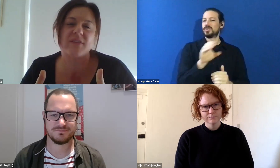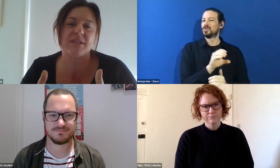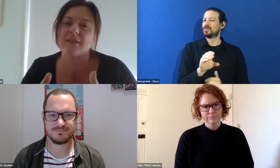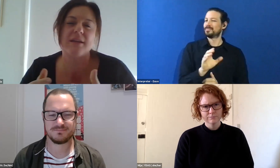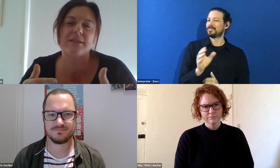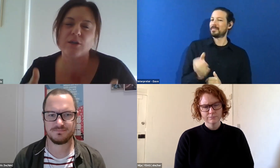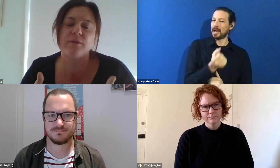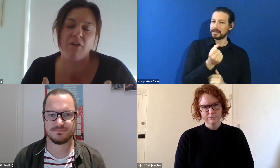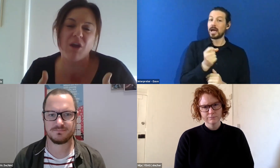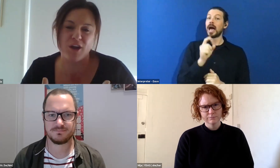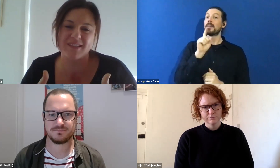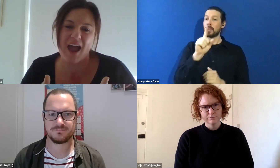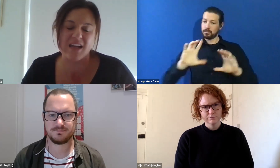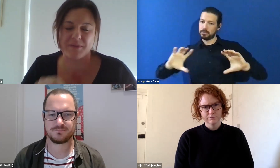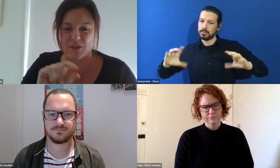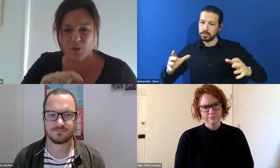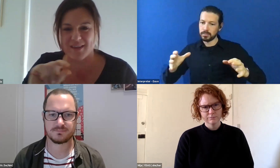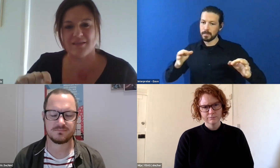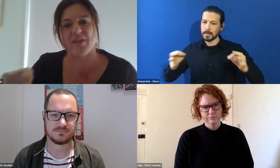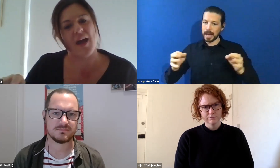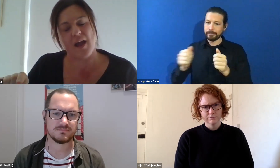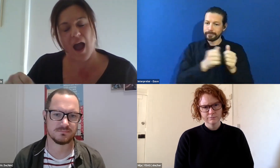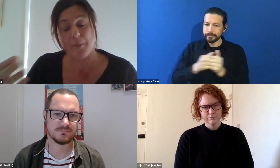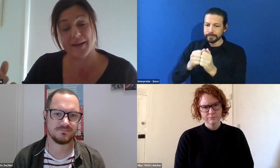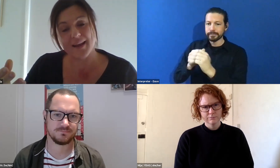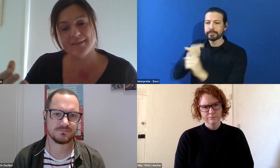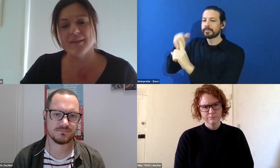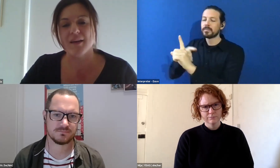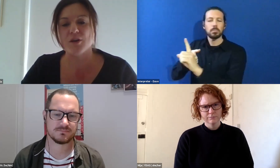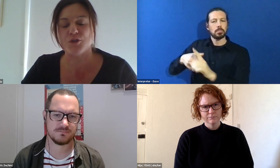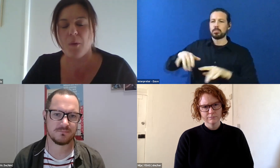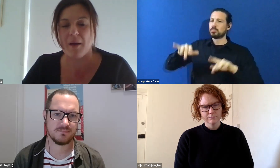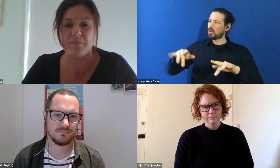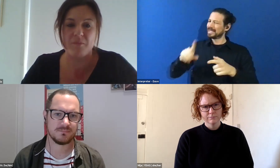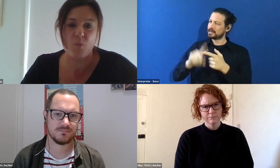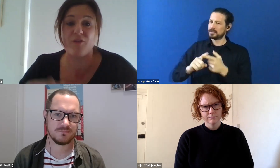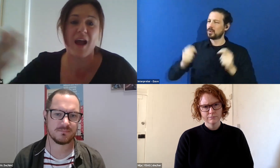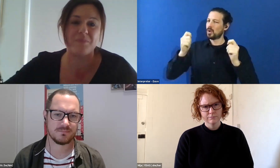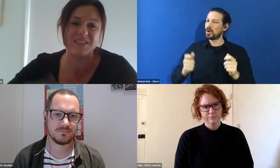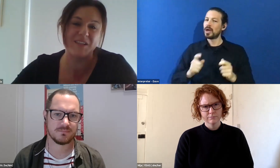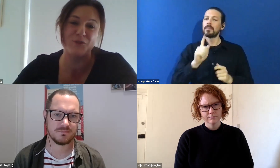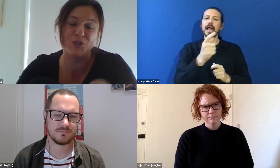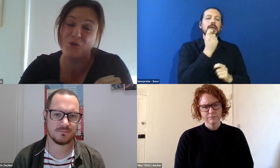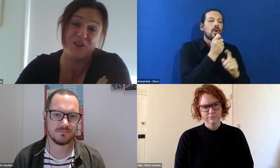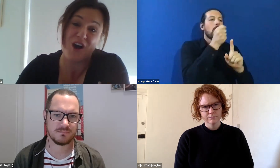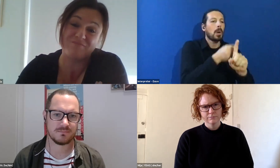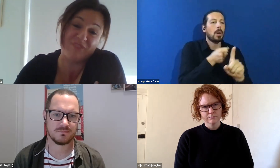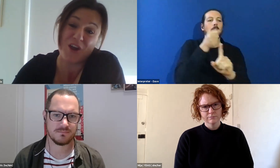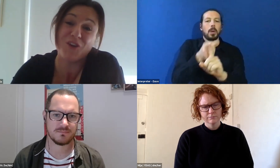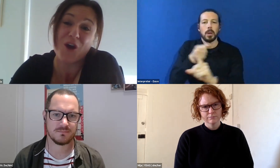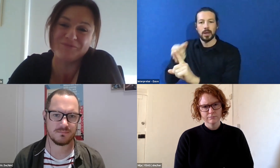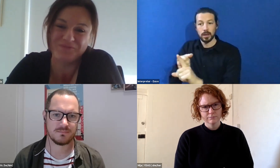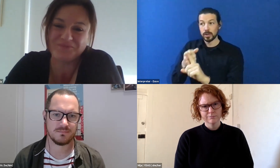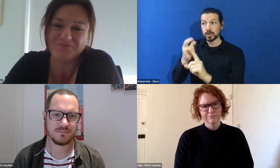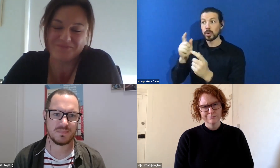coordinated advocacy, it's still very early days, but little things like that are happening. So whether it happens in the future or not, I